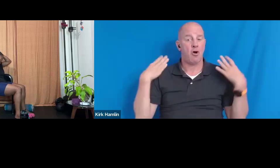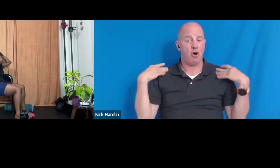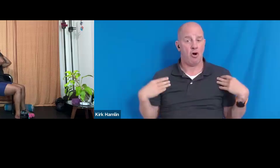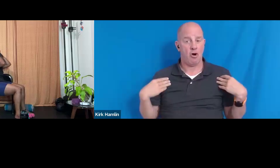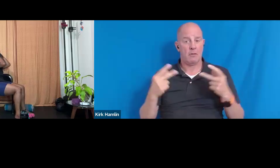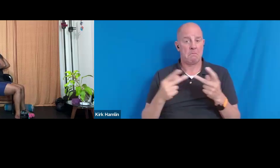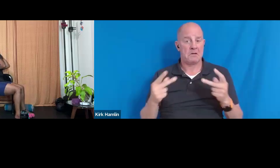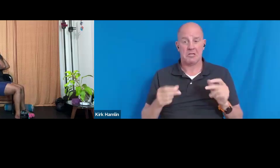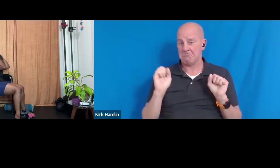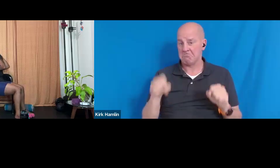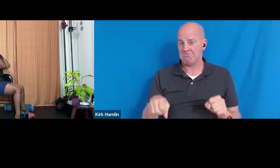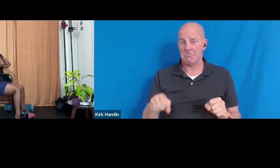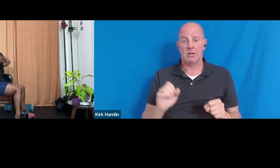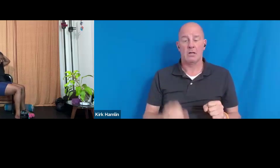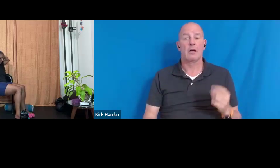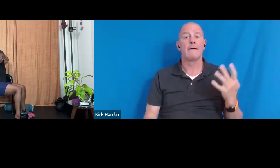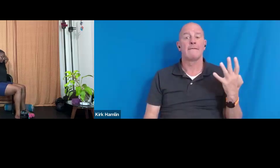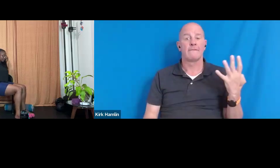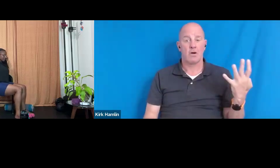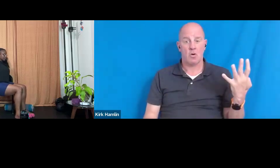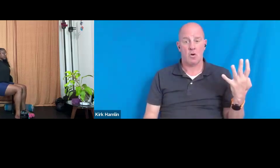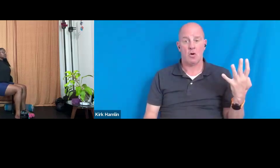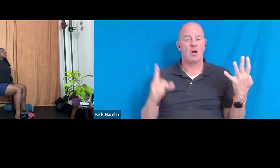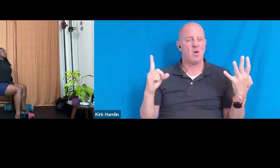fine too. That's allowed. 1 more.